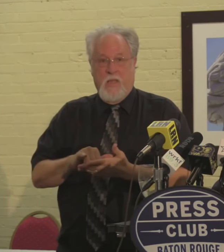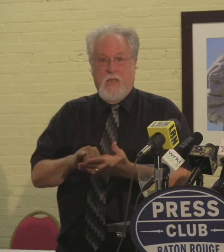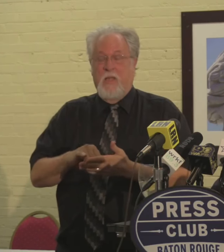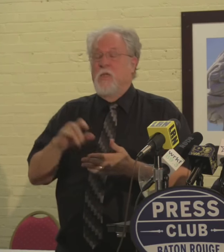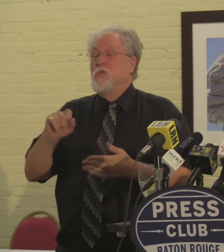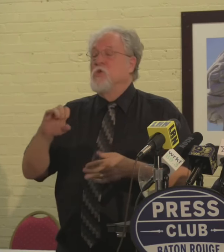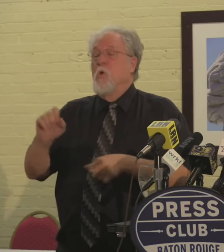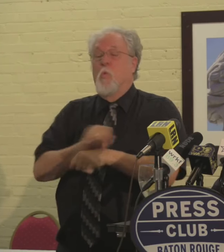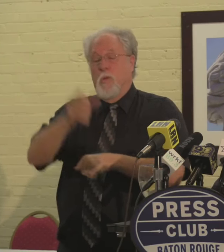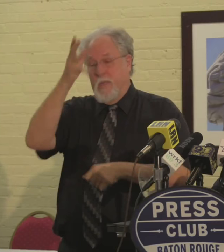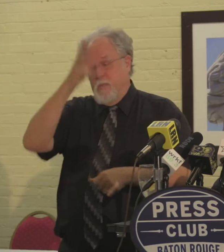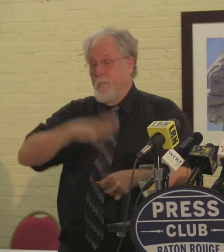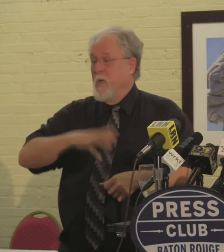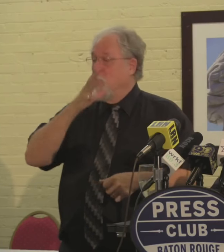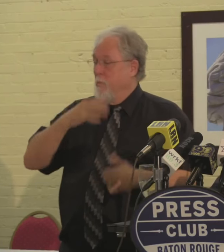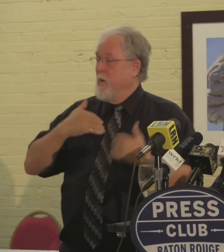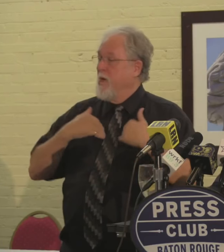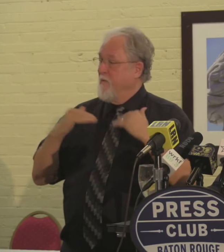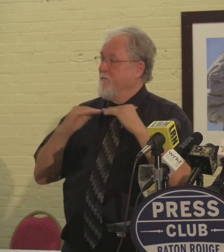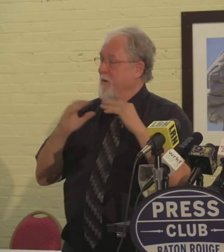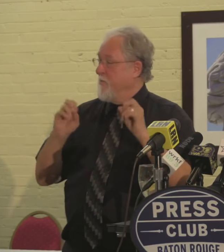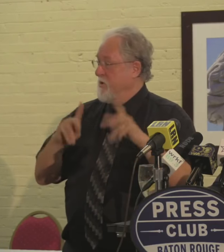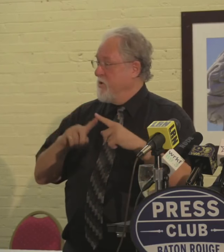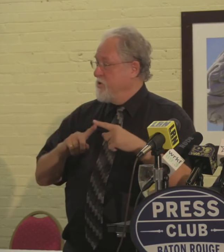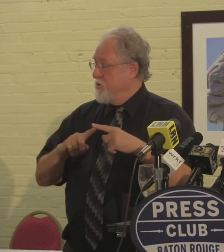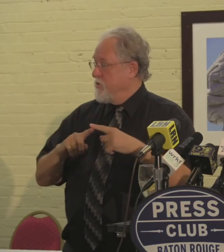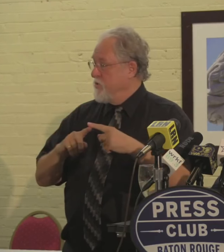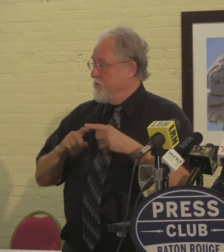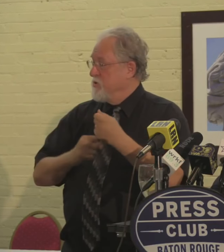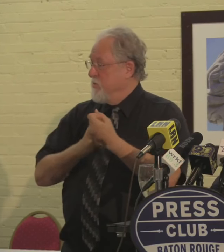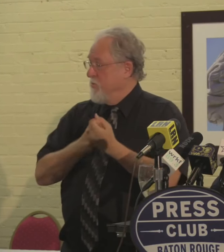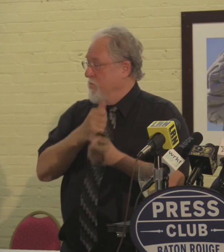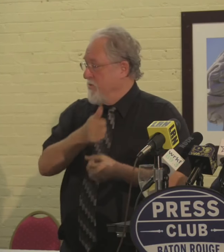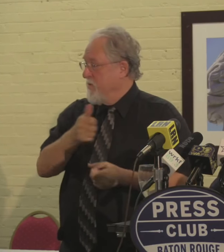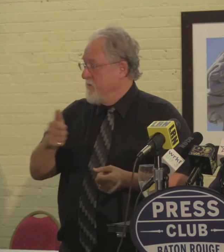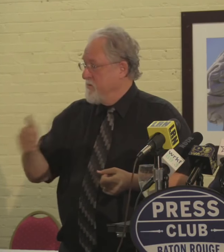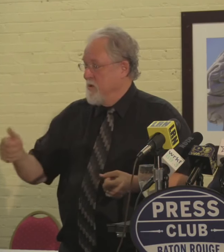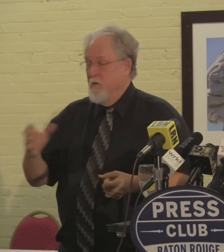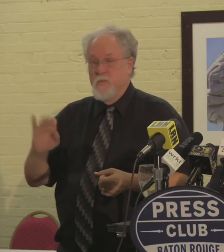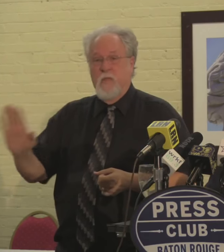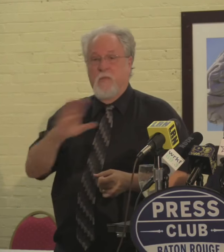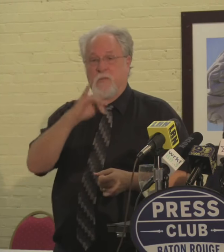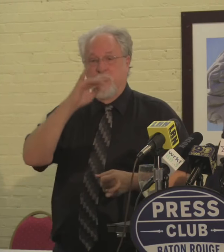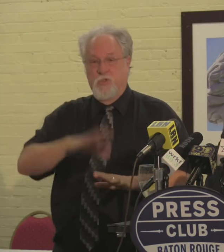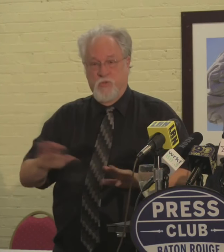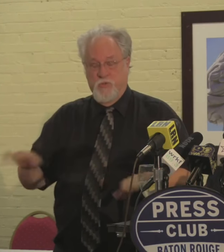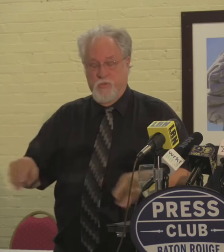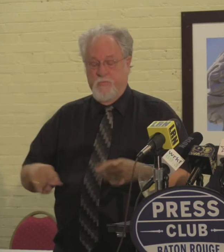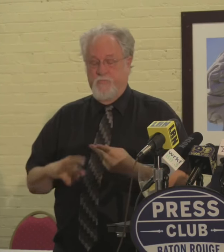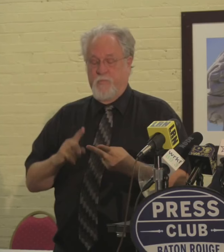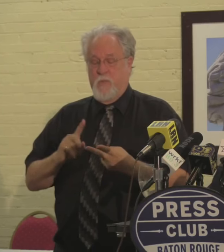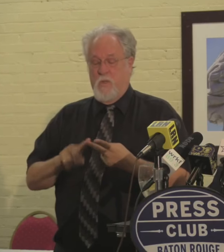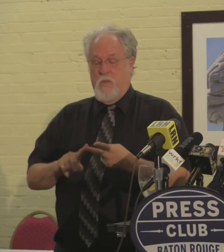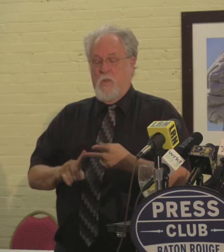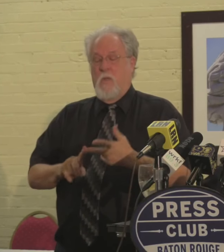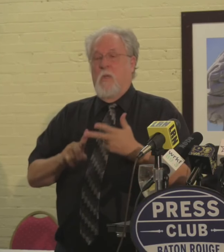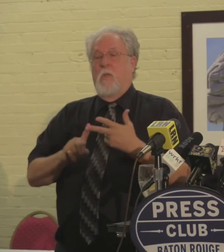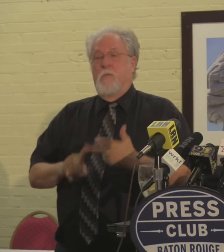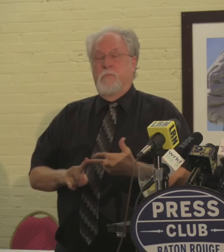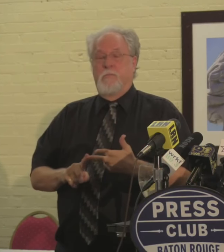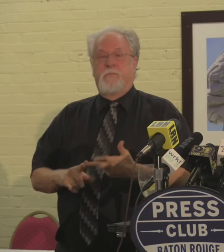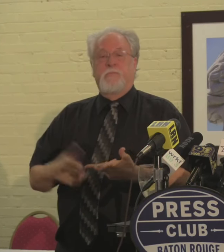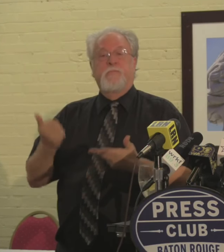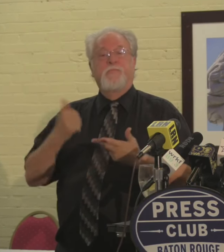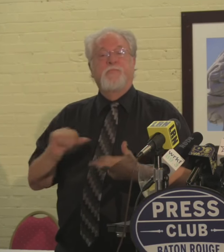and women have a fair opportunity to get ahead and support themselves and their kids. You will look for us again to